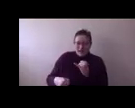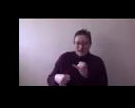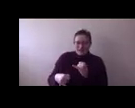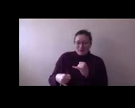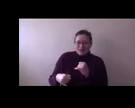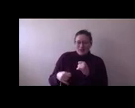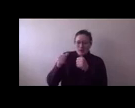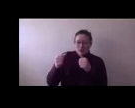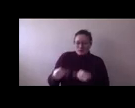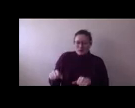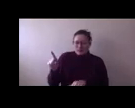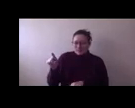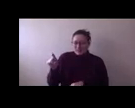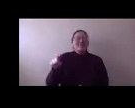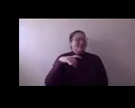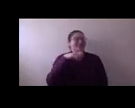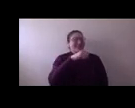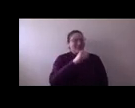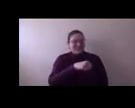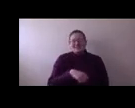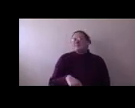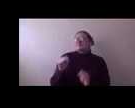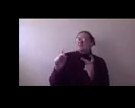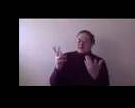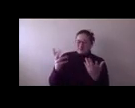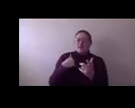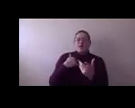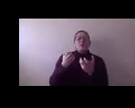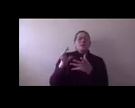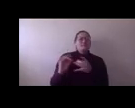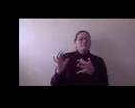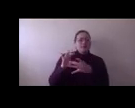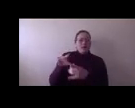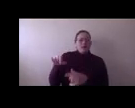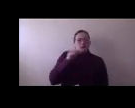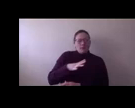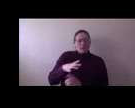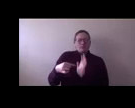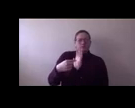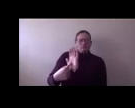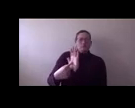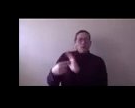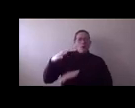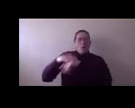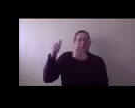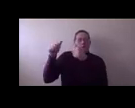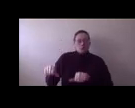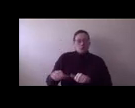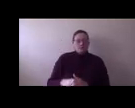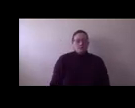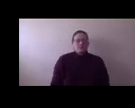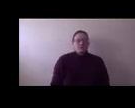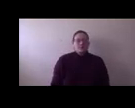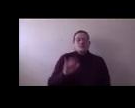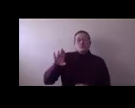poster? Yes, yes. Okay, all right. So I want to say a few words about the woman featured on the poster. Her